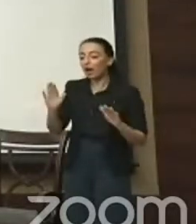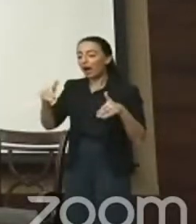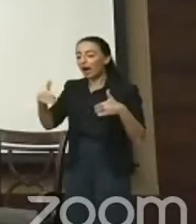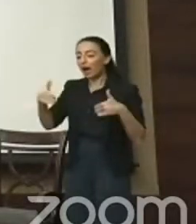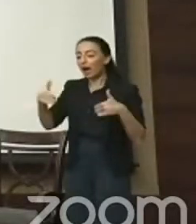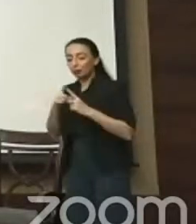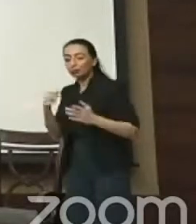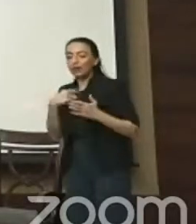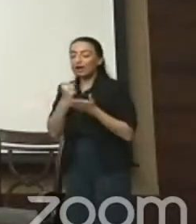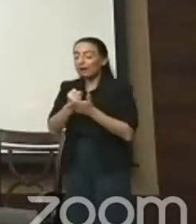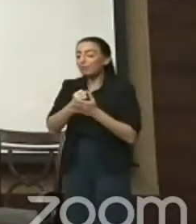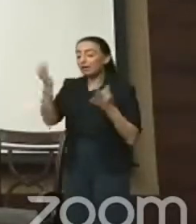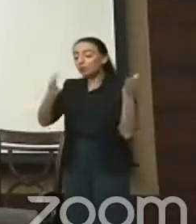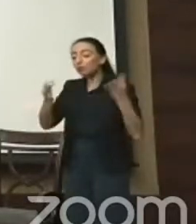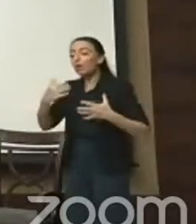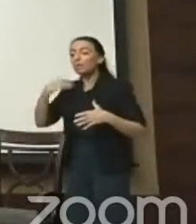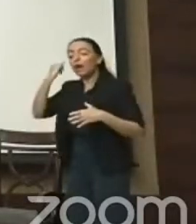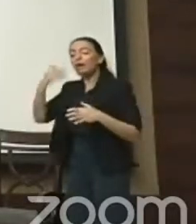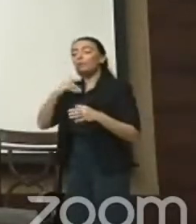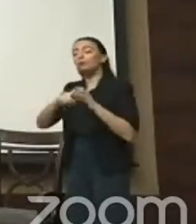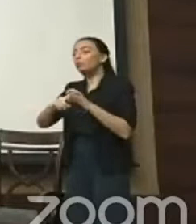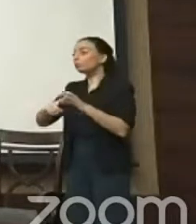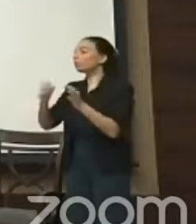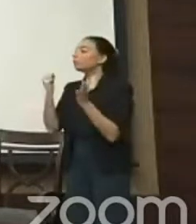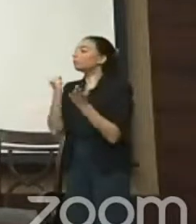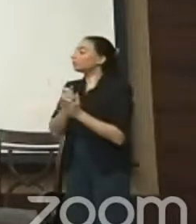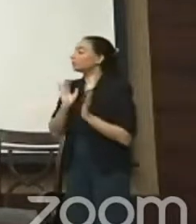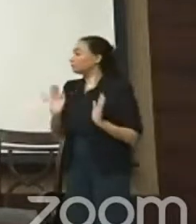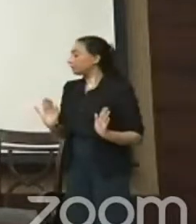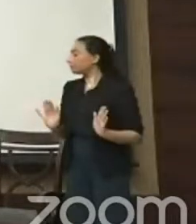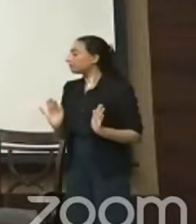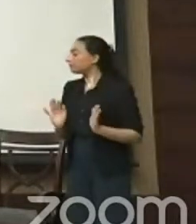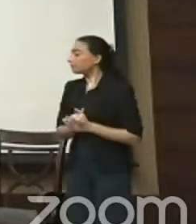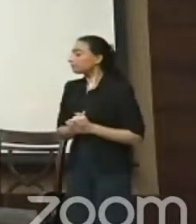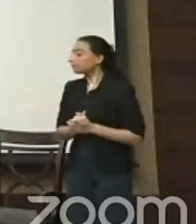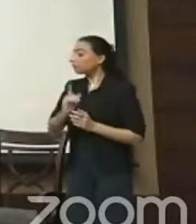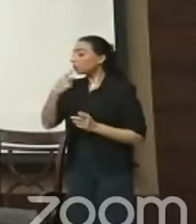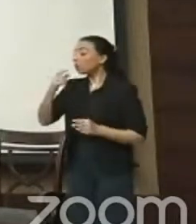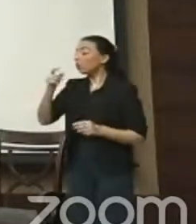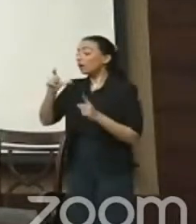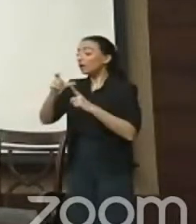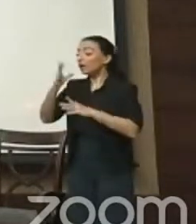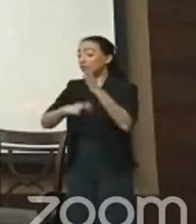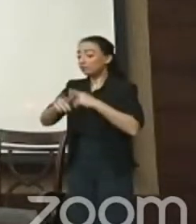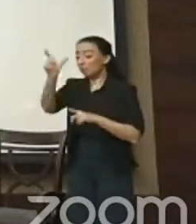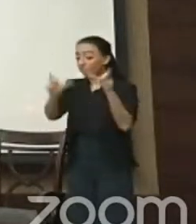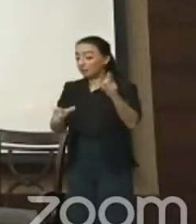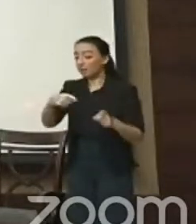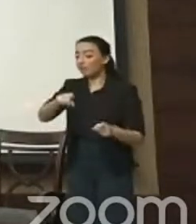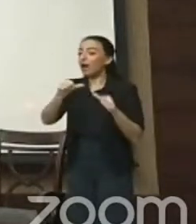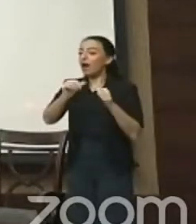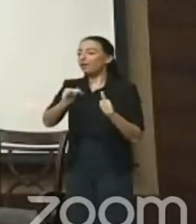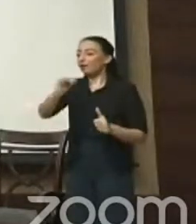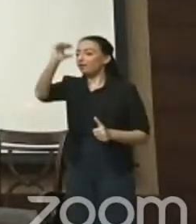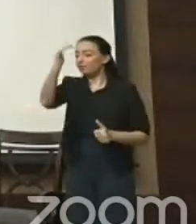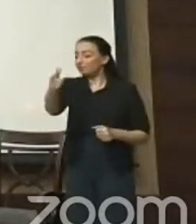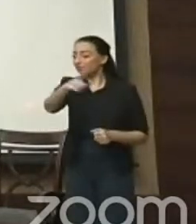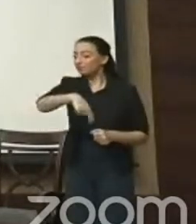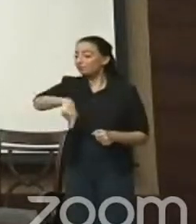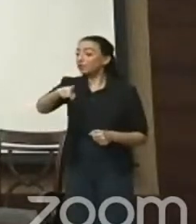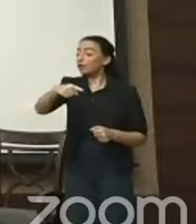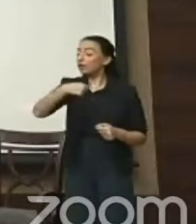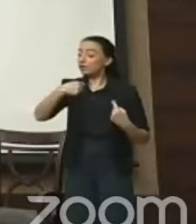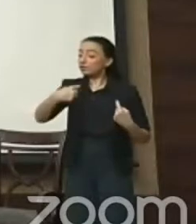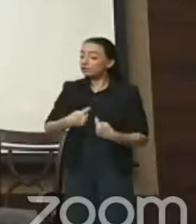when there are numerous type of questions. So person with disabilities who are adults now, they